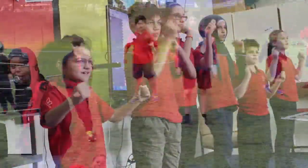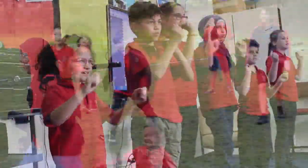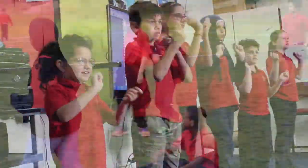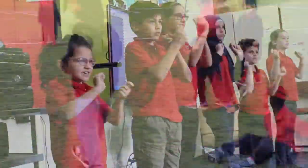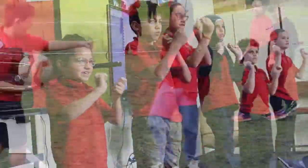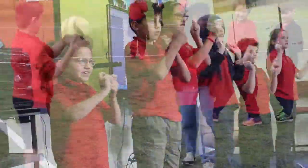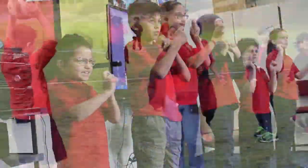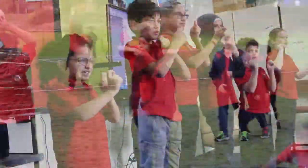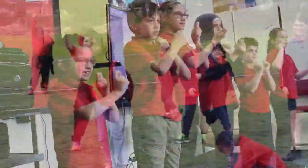to